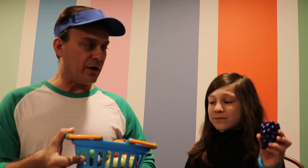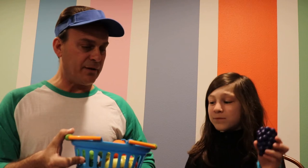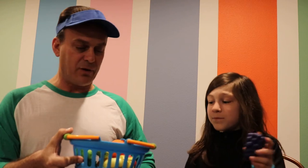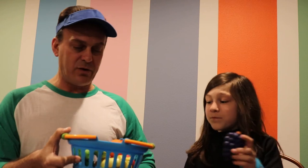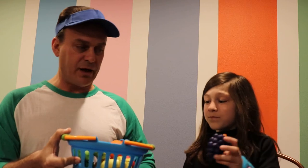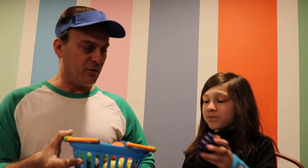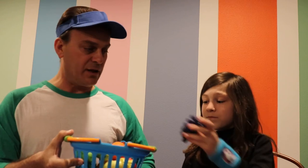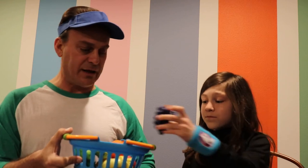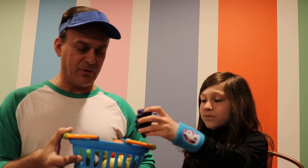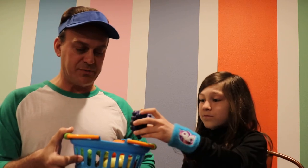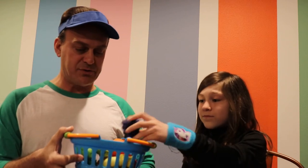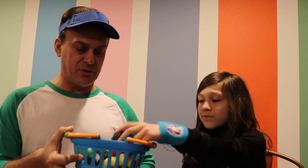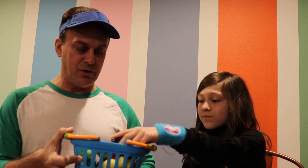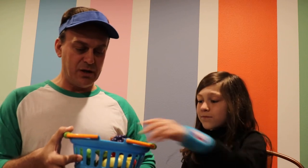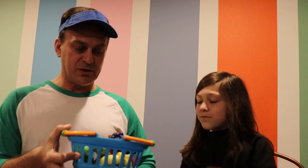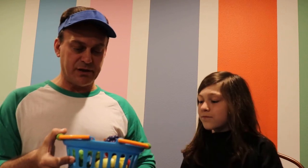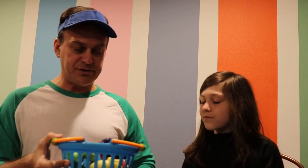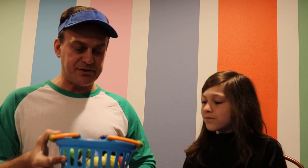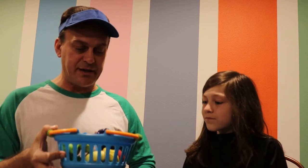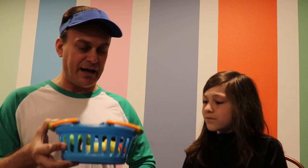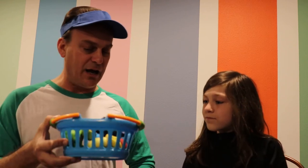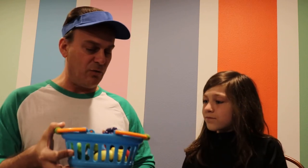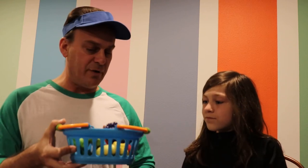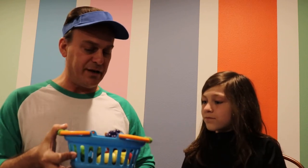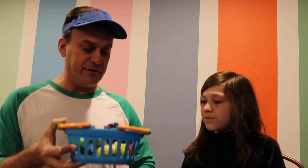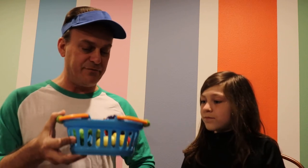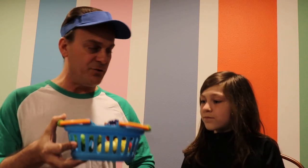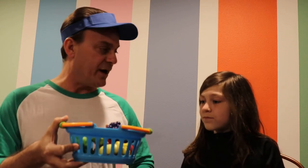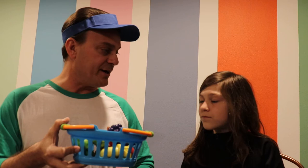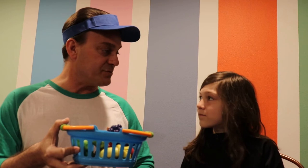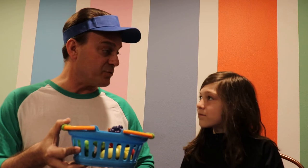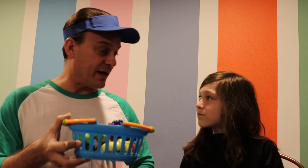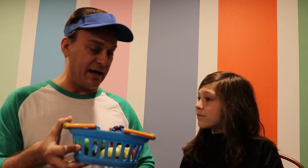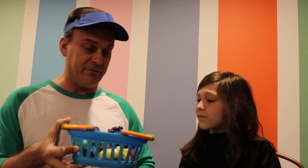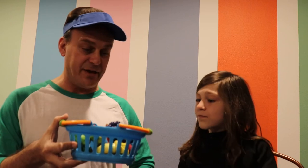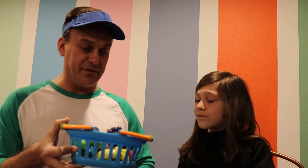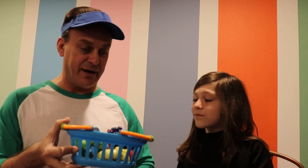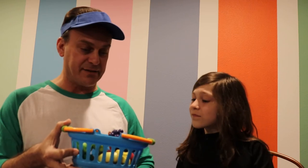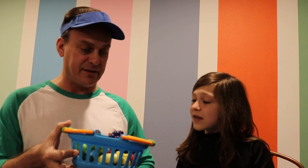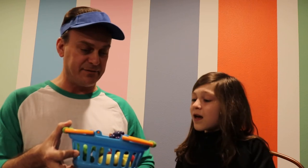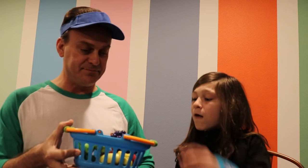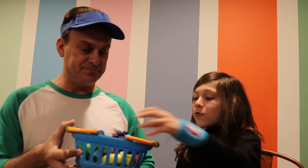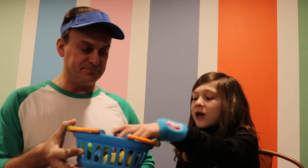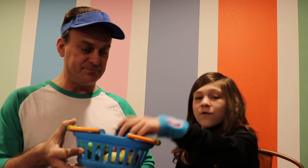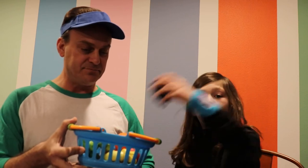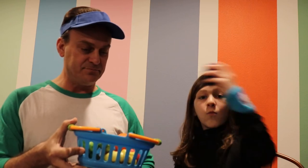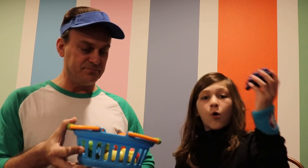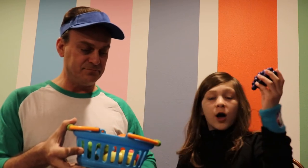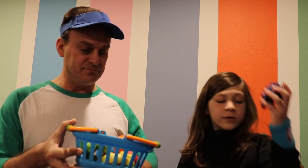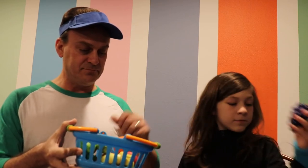Grape, okay, well I like grapes too. So let's see how many food items we have in the basket. Well, we have